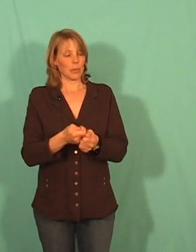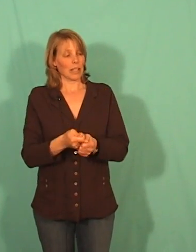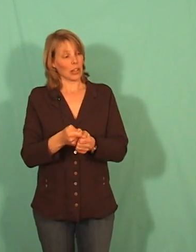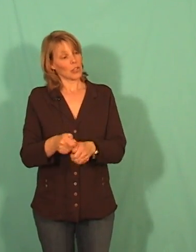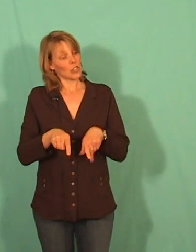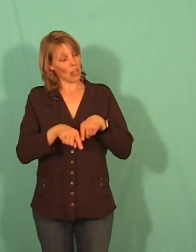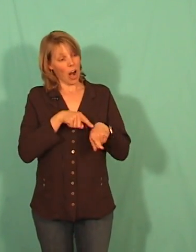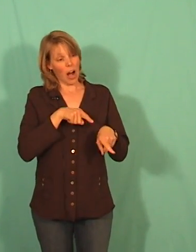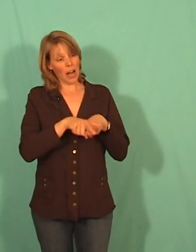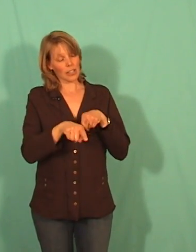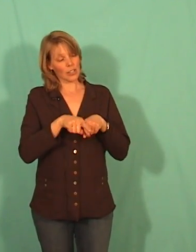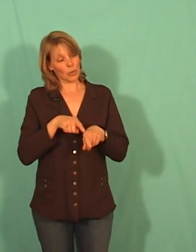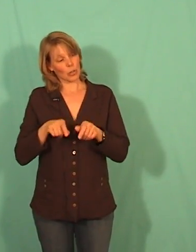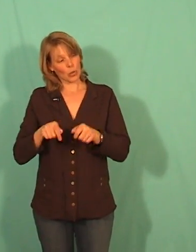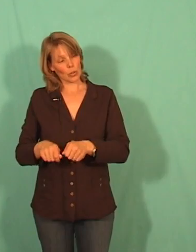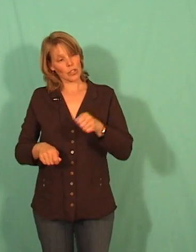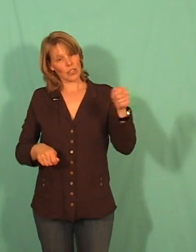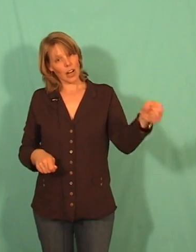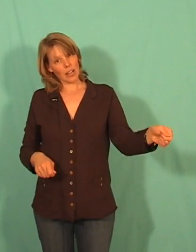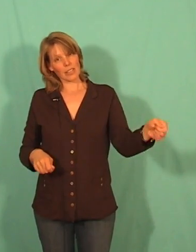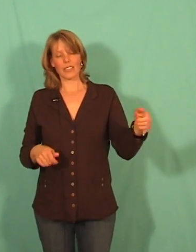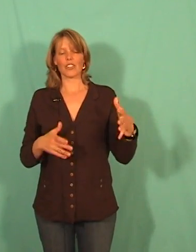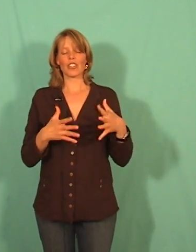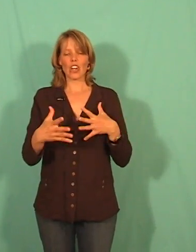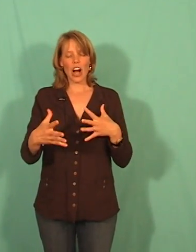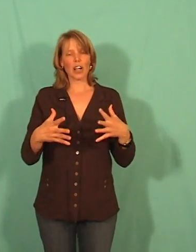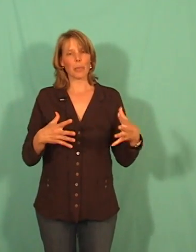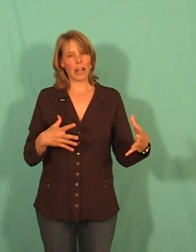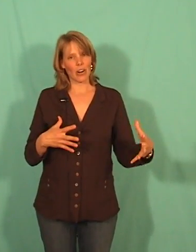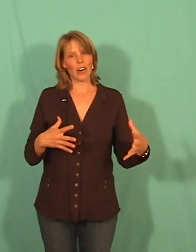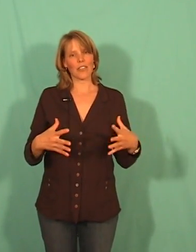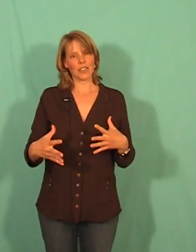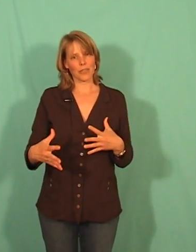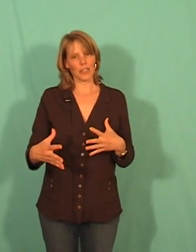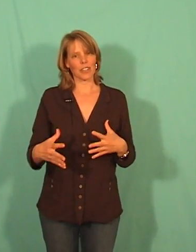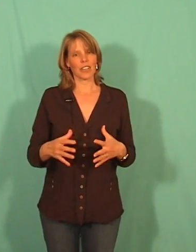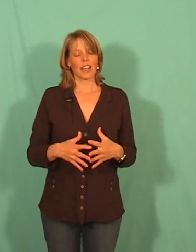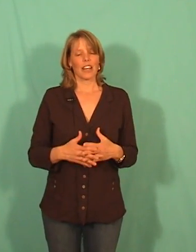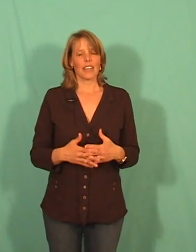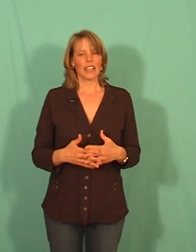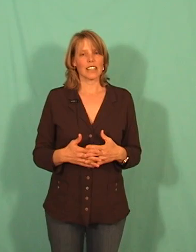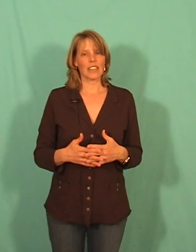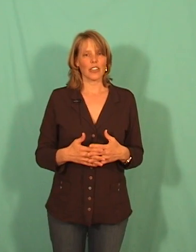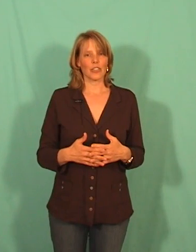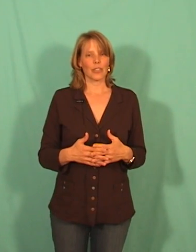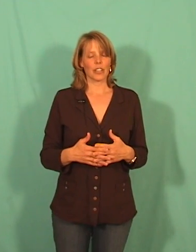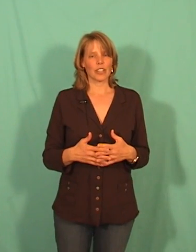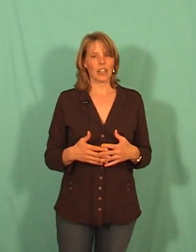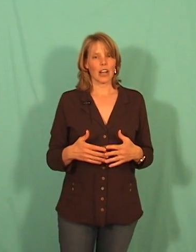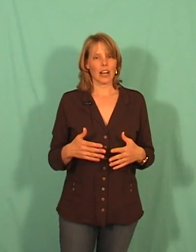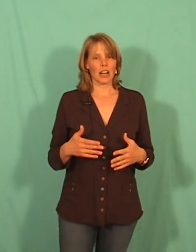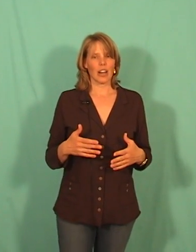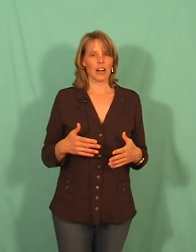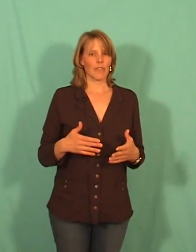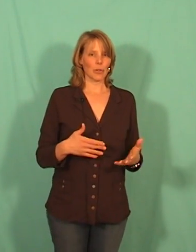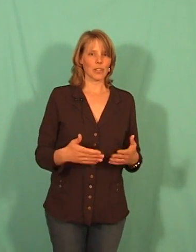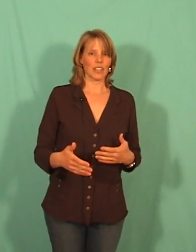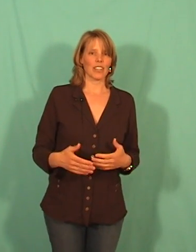together. Socks. You want to hold the socks? And just talk about all the different things that you're folding.